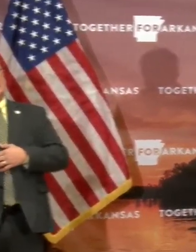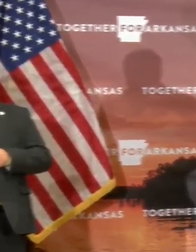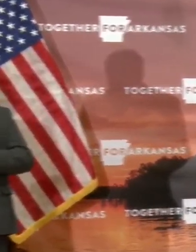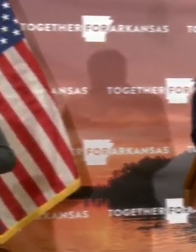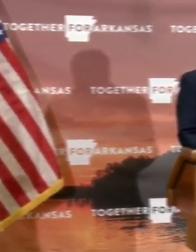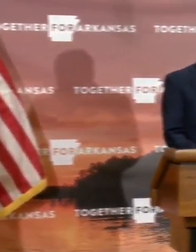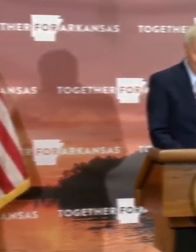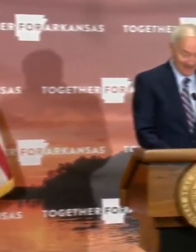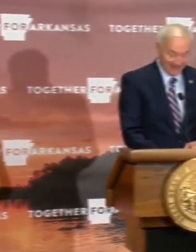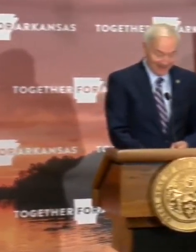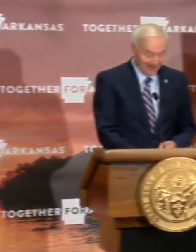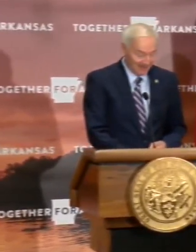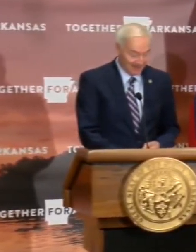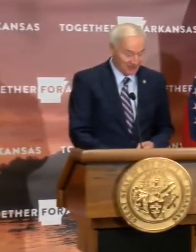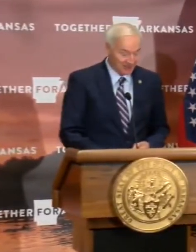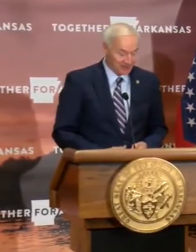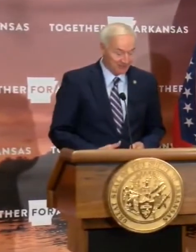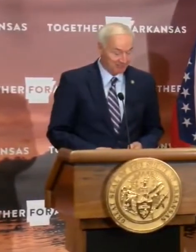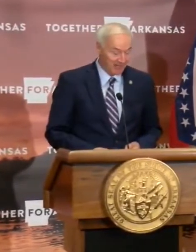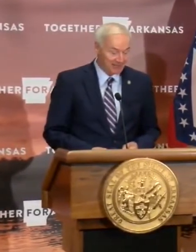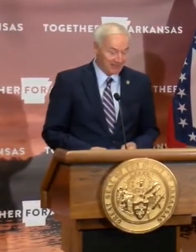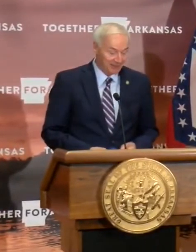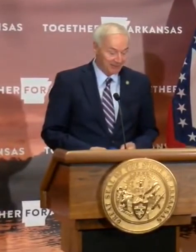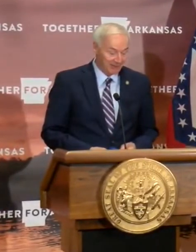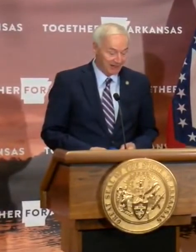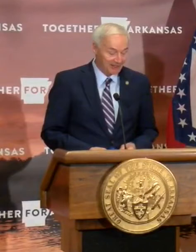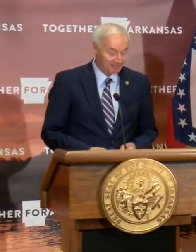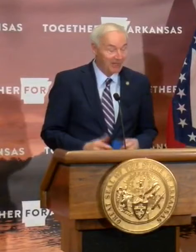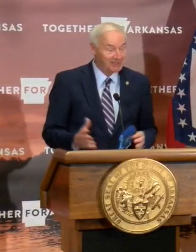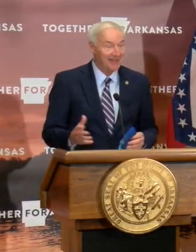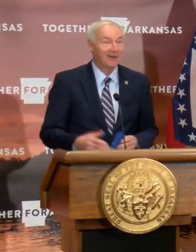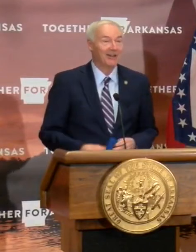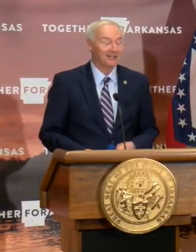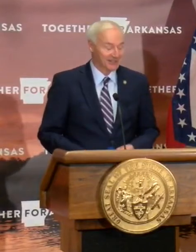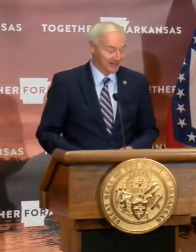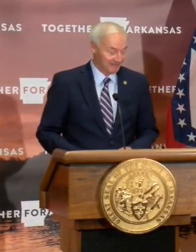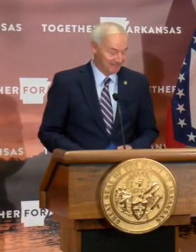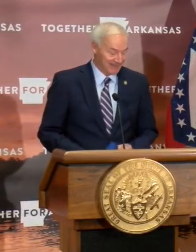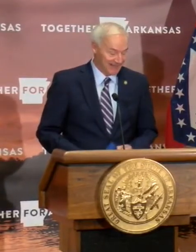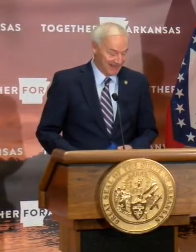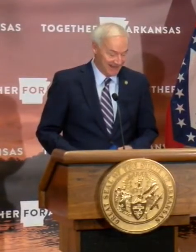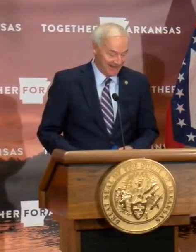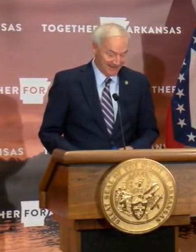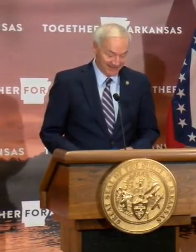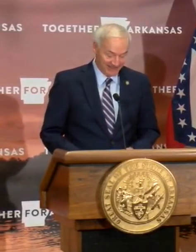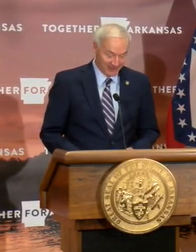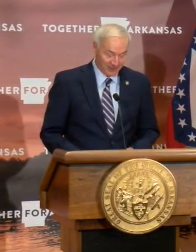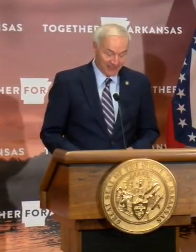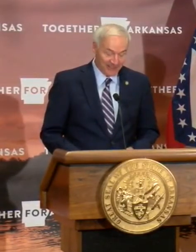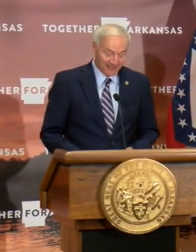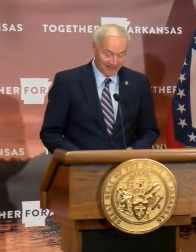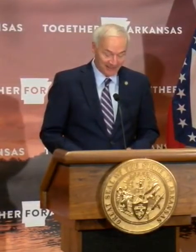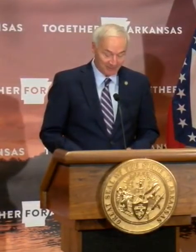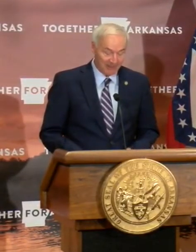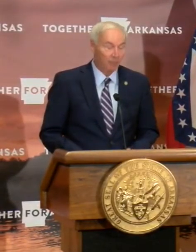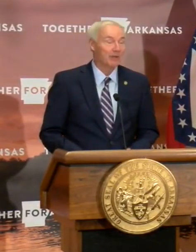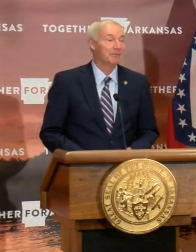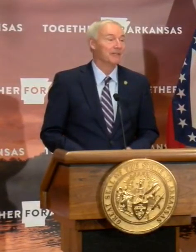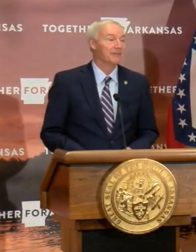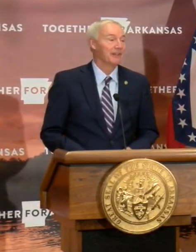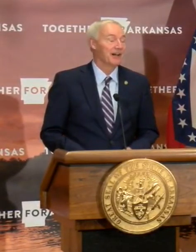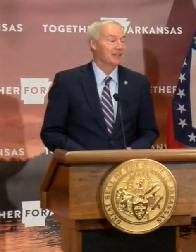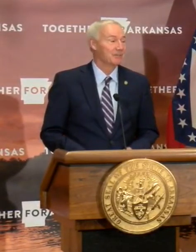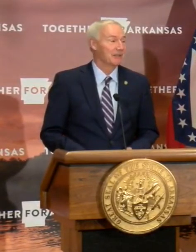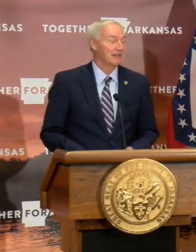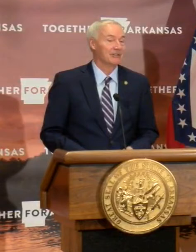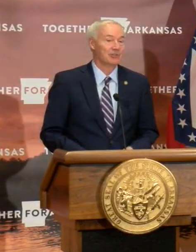old, and she is from Moscow, Arkansas, and she spent 1